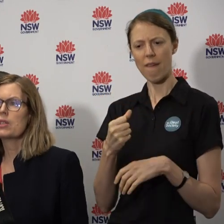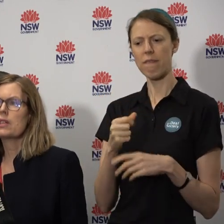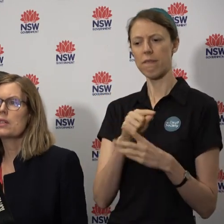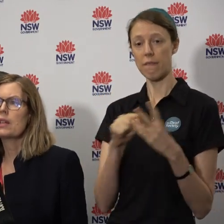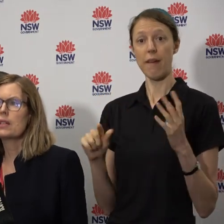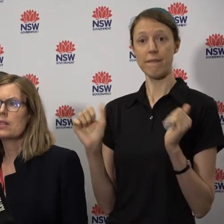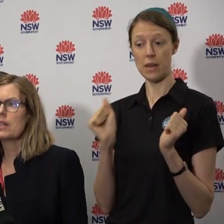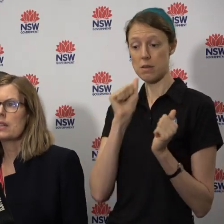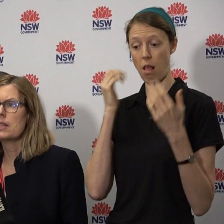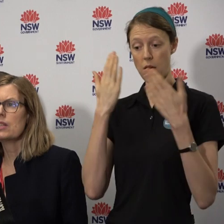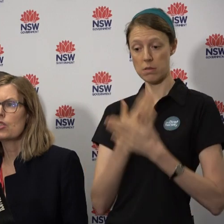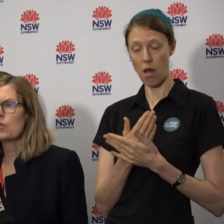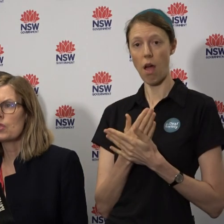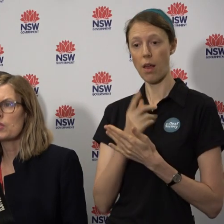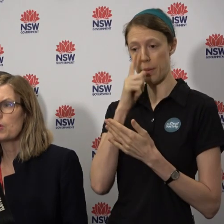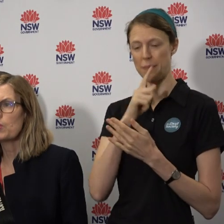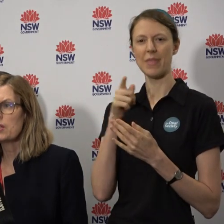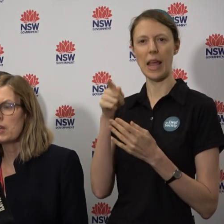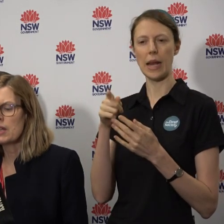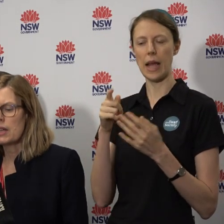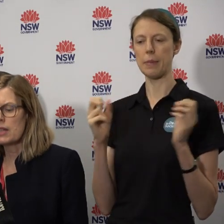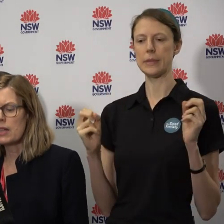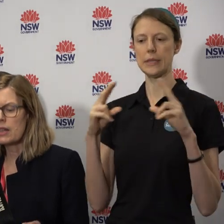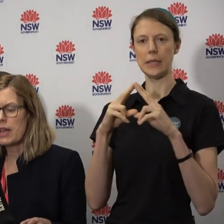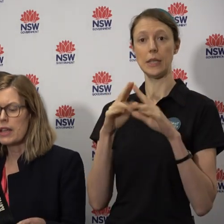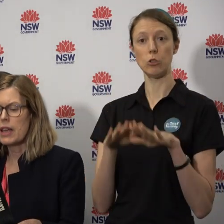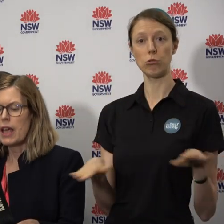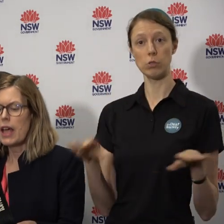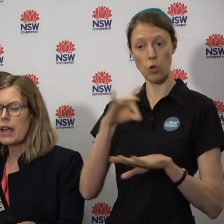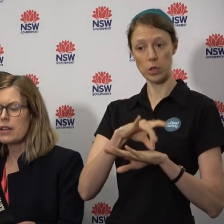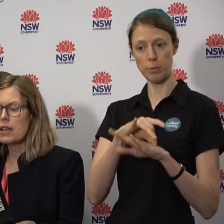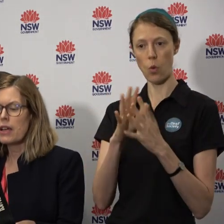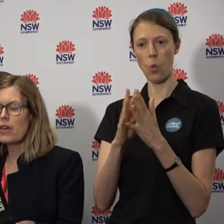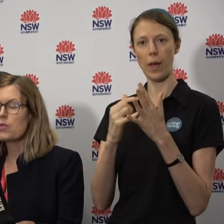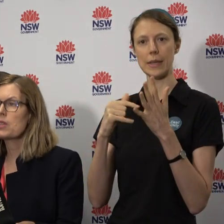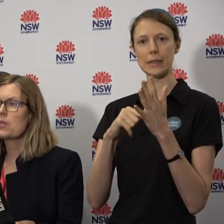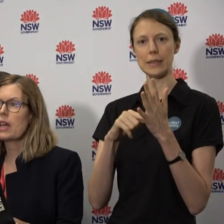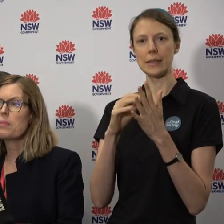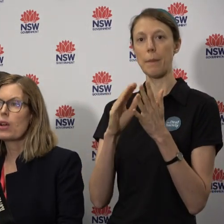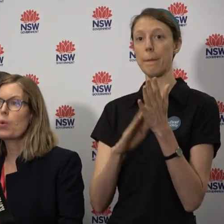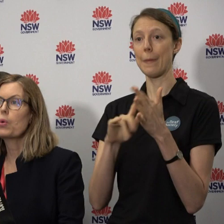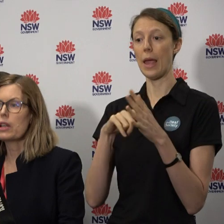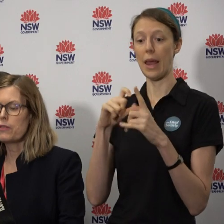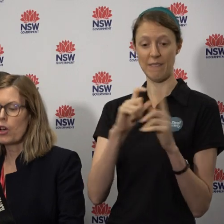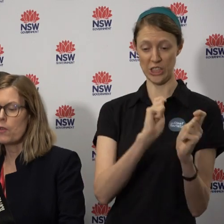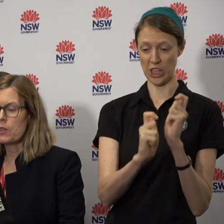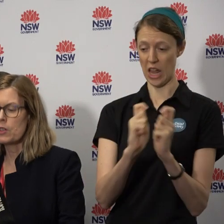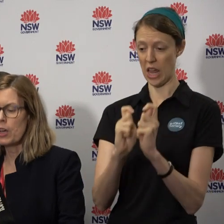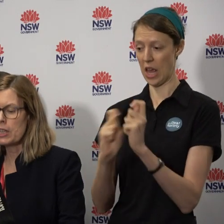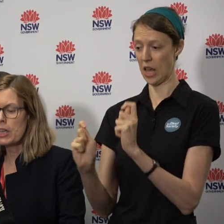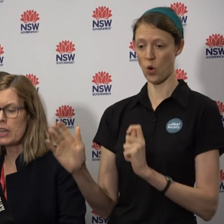that clinic was conducted last night at the Sydney Children's Hospital Westmead, testing undertaken, and those results came back all clear